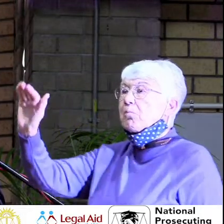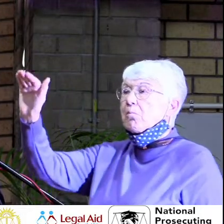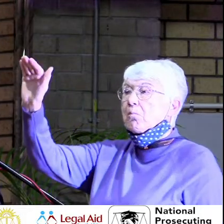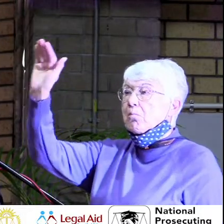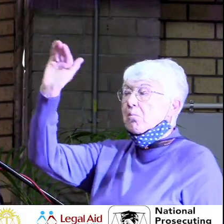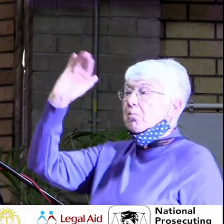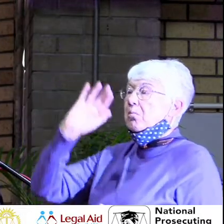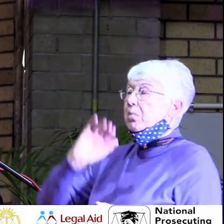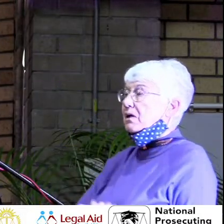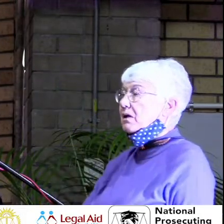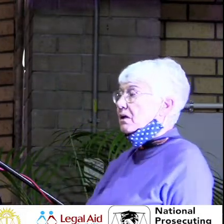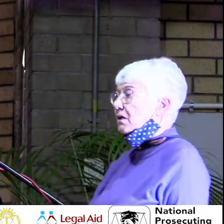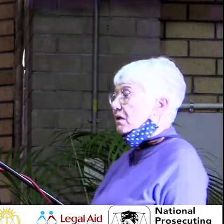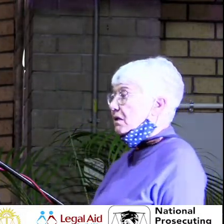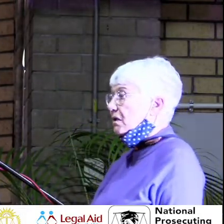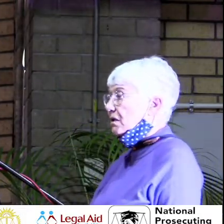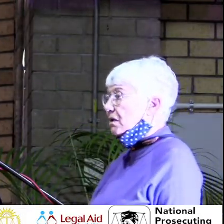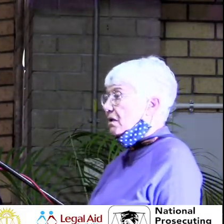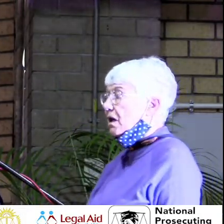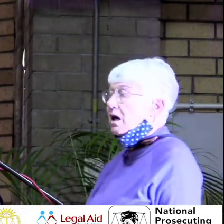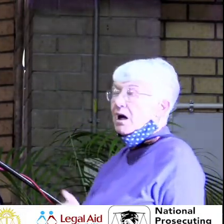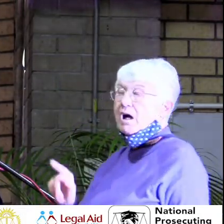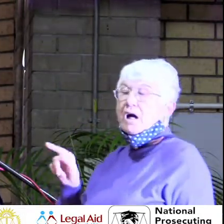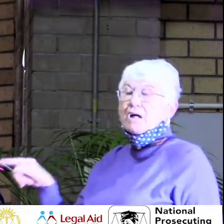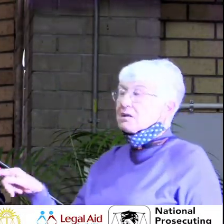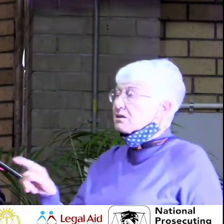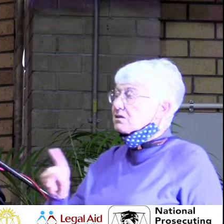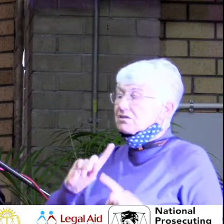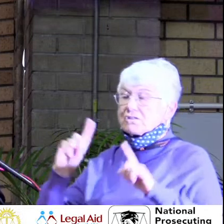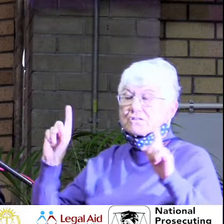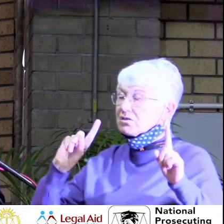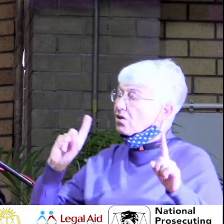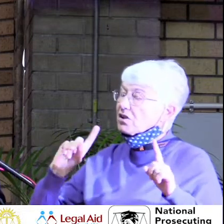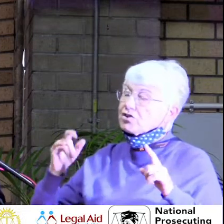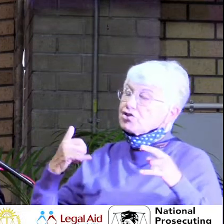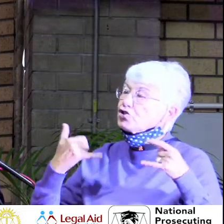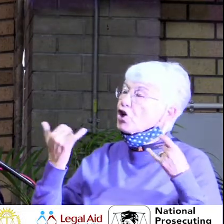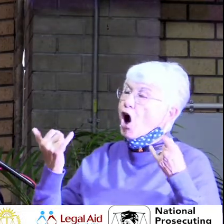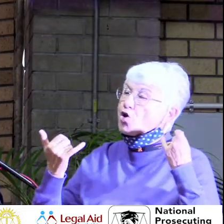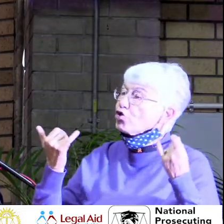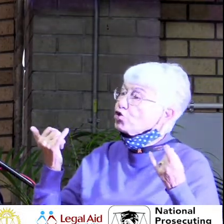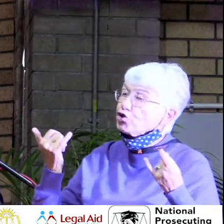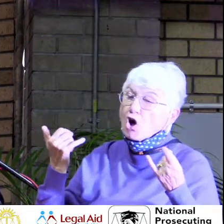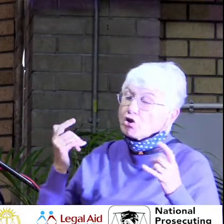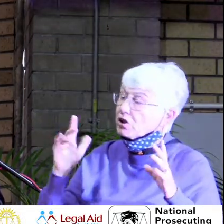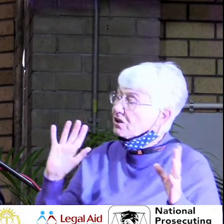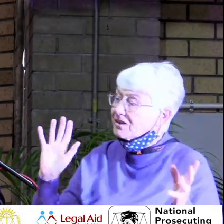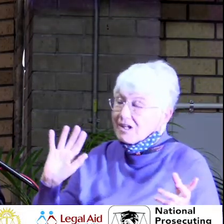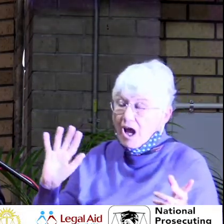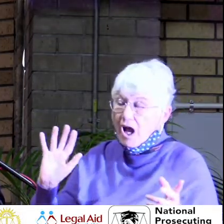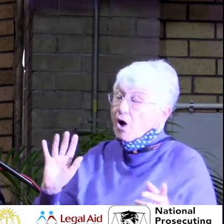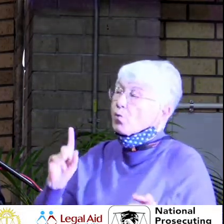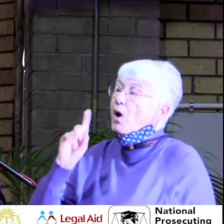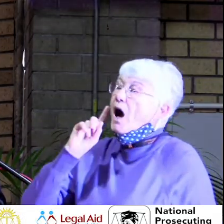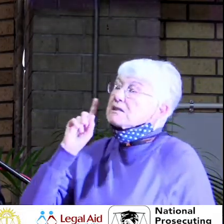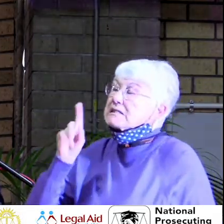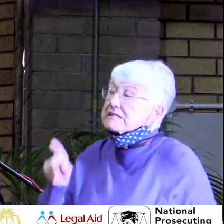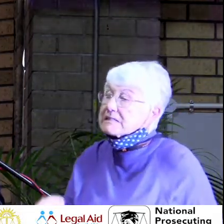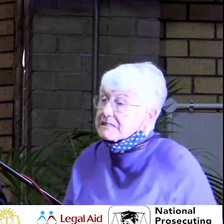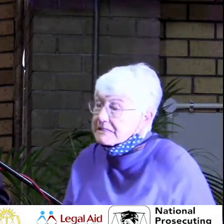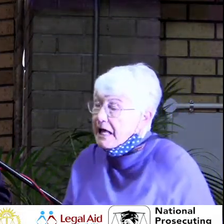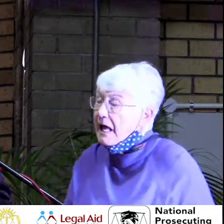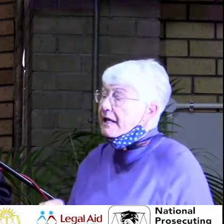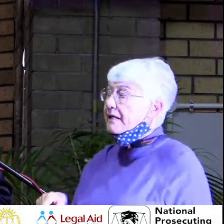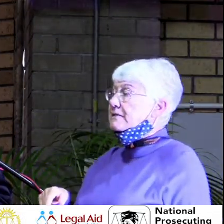already said, this is not a joke. We take this serious and we take you serious. So part of what we will do, our provincial